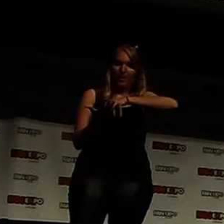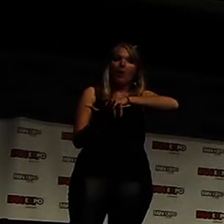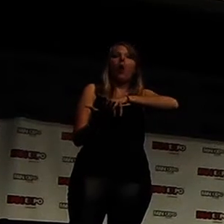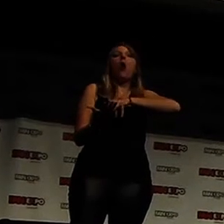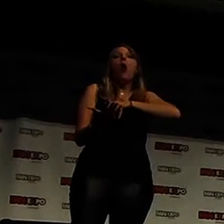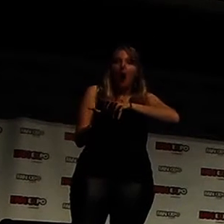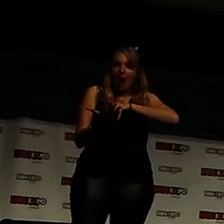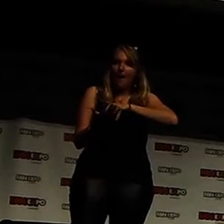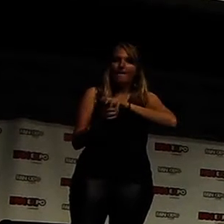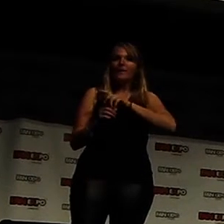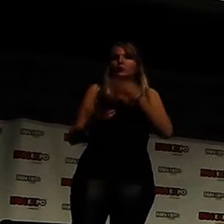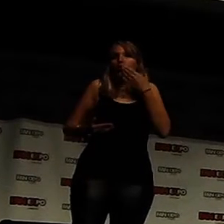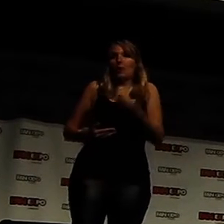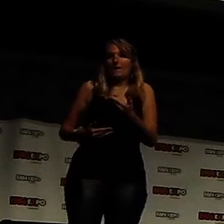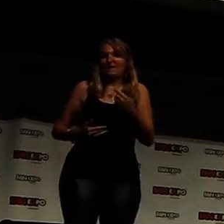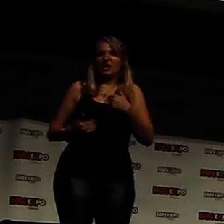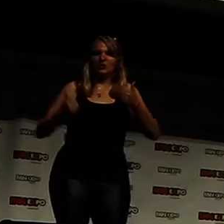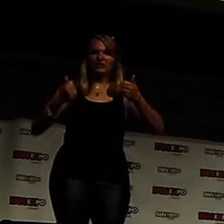play what's in front of you.